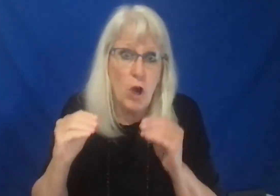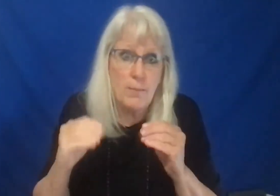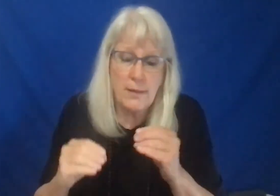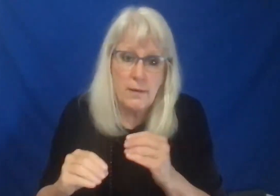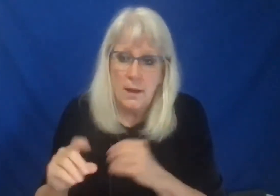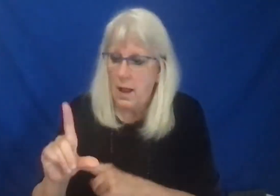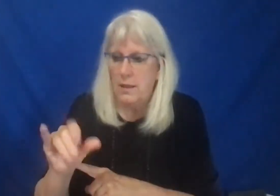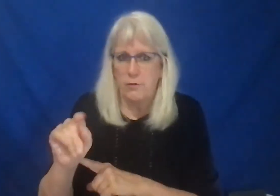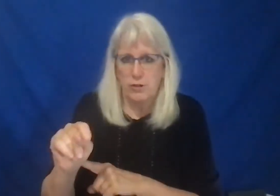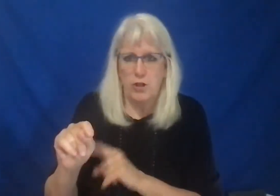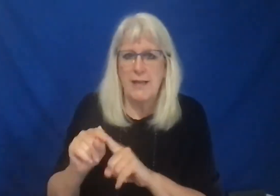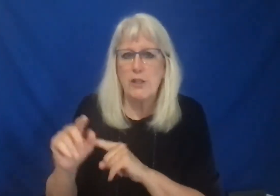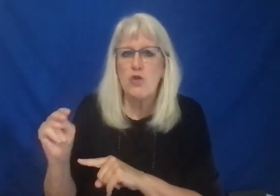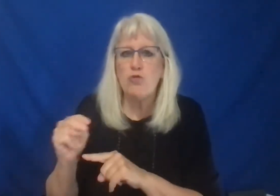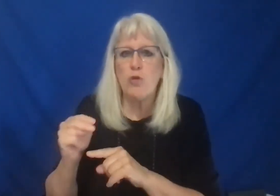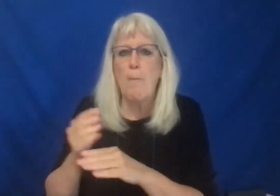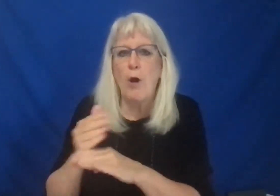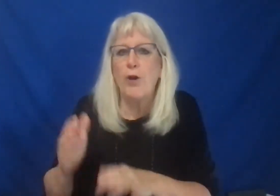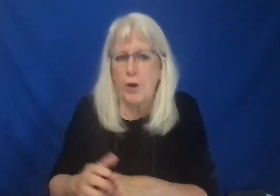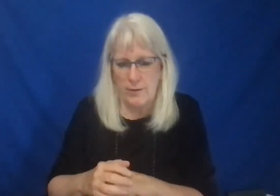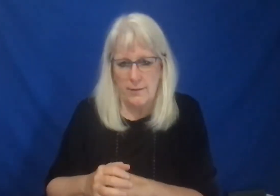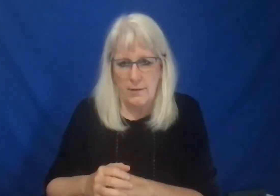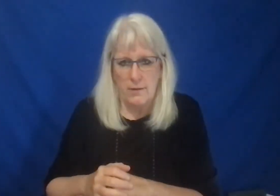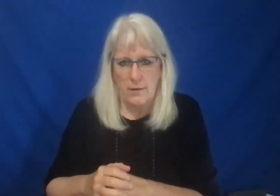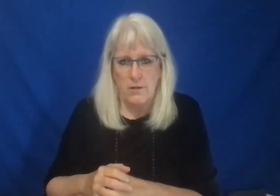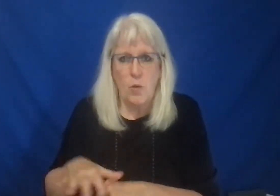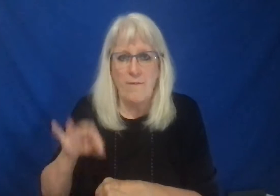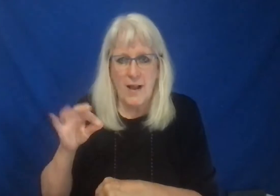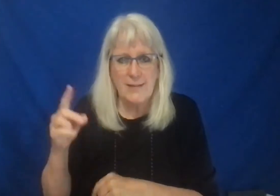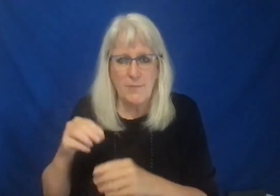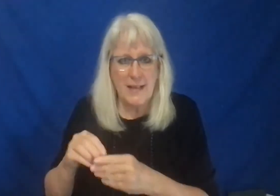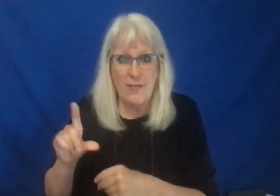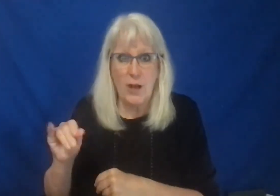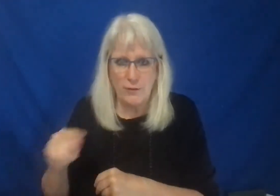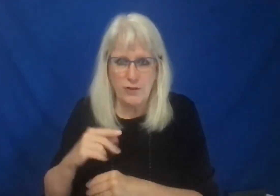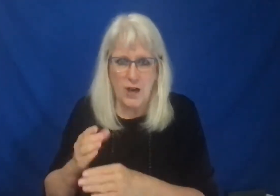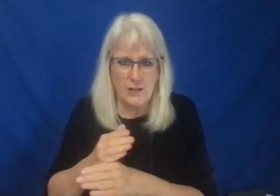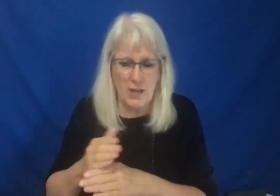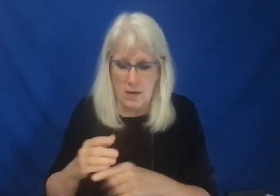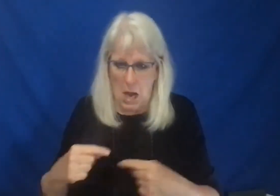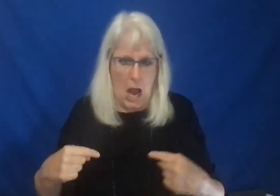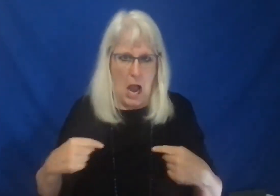neutral partner. So I try to find something in AA literature that I share, so it doesn't seem like I'm coming off as the